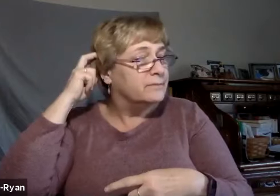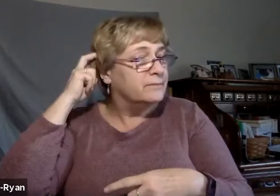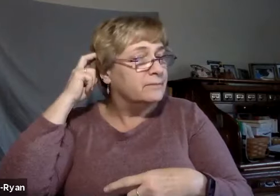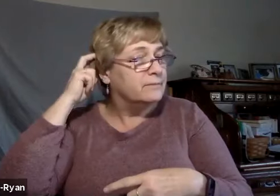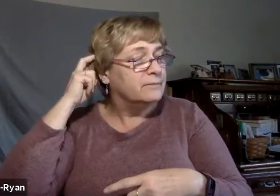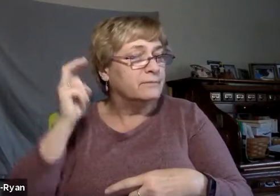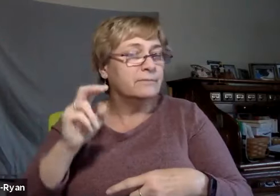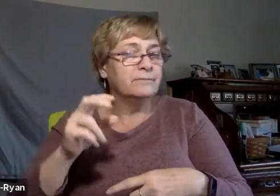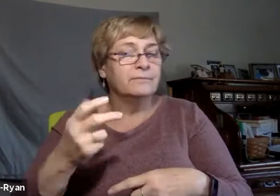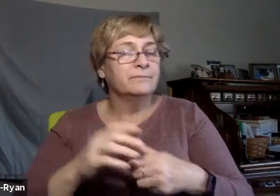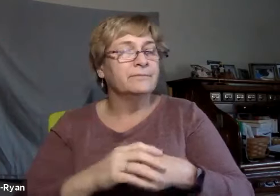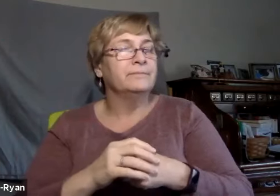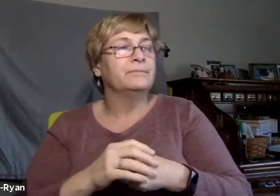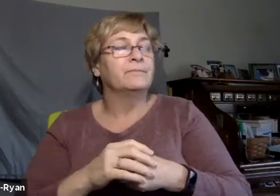connected, or another one is like this.